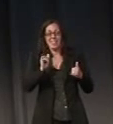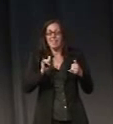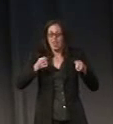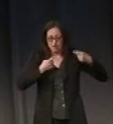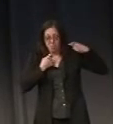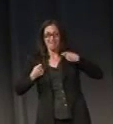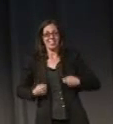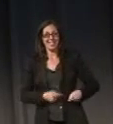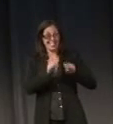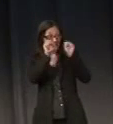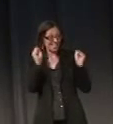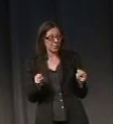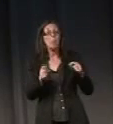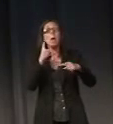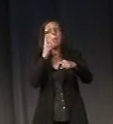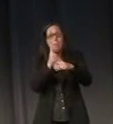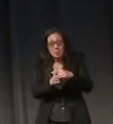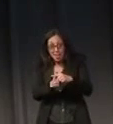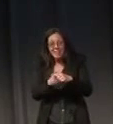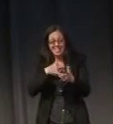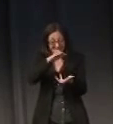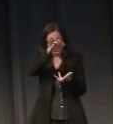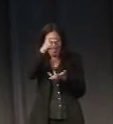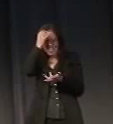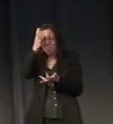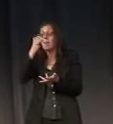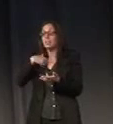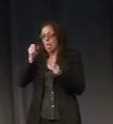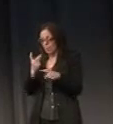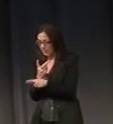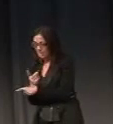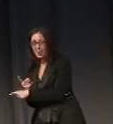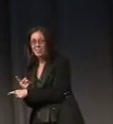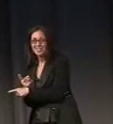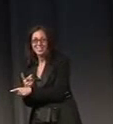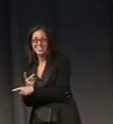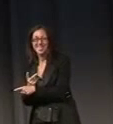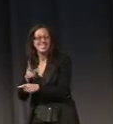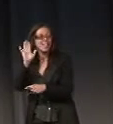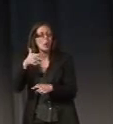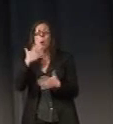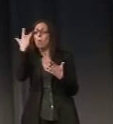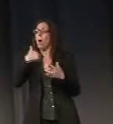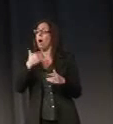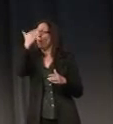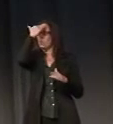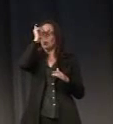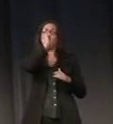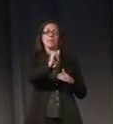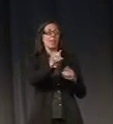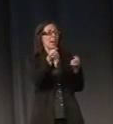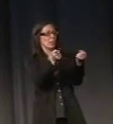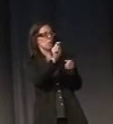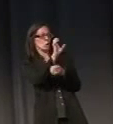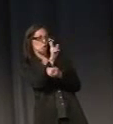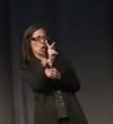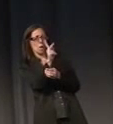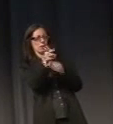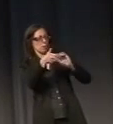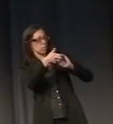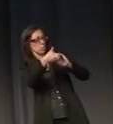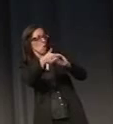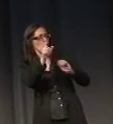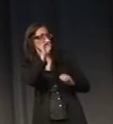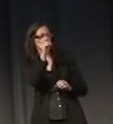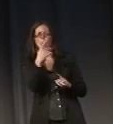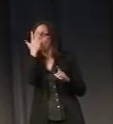truck towing the tow truck. It's not really a problem. It's just difficult because we take it for granted. We